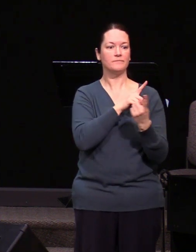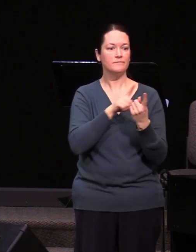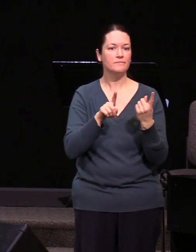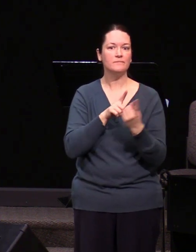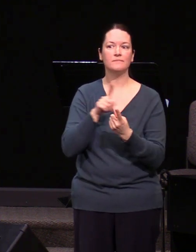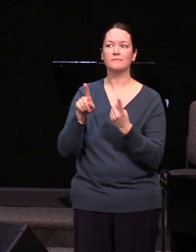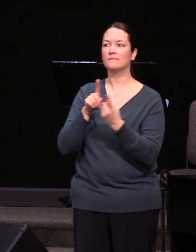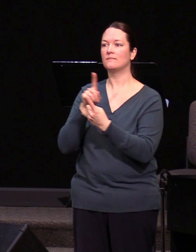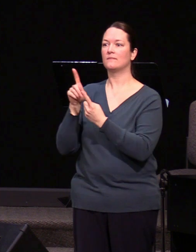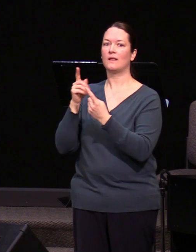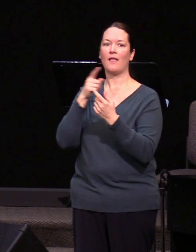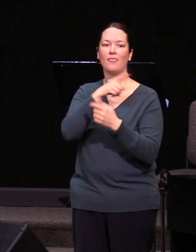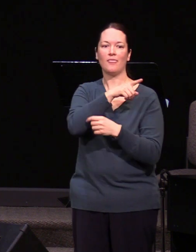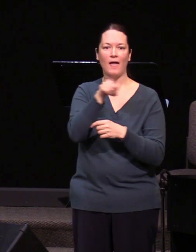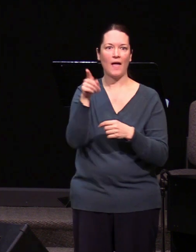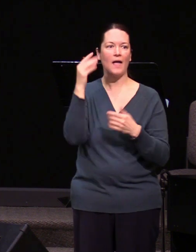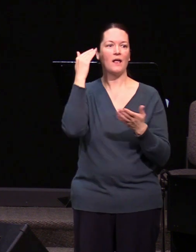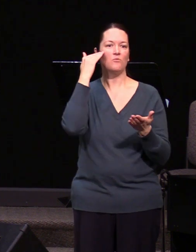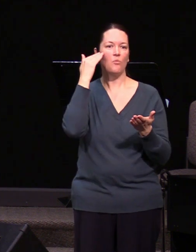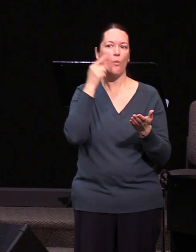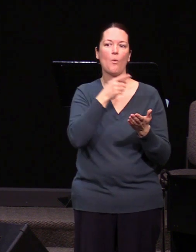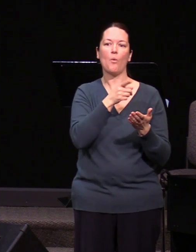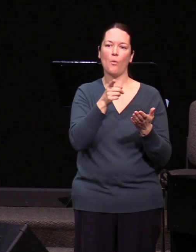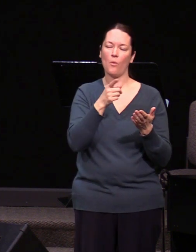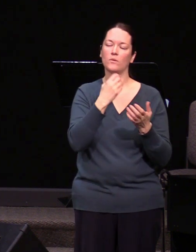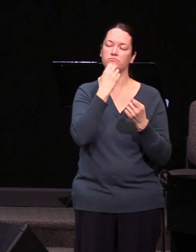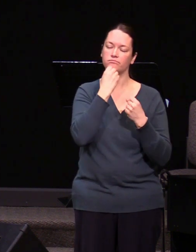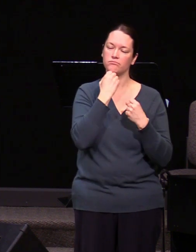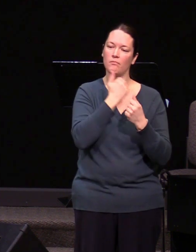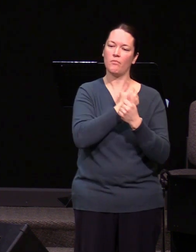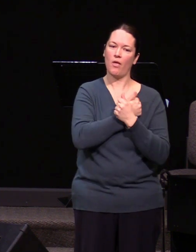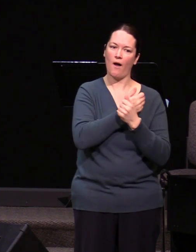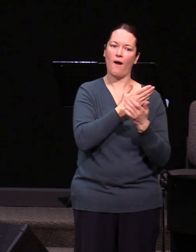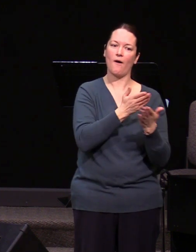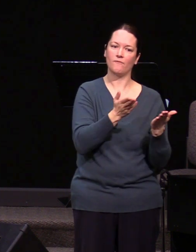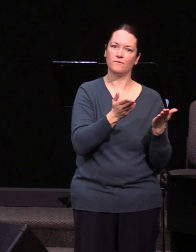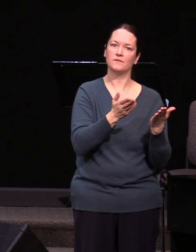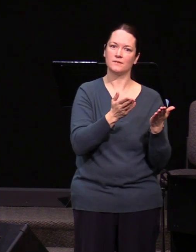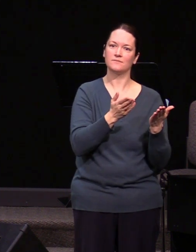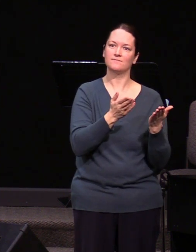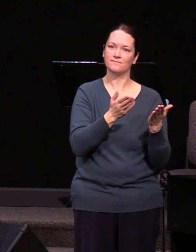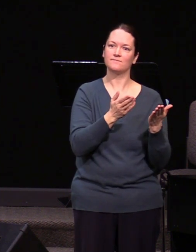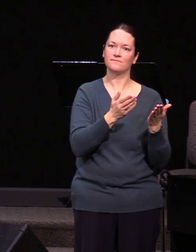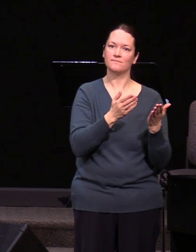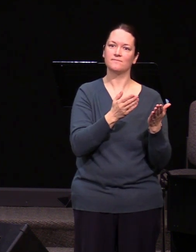I intersect with know that they are loved and they are valuable.